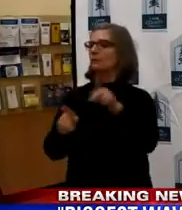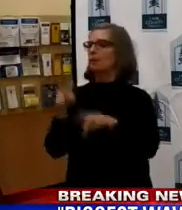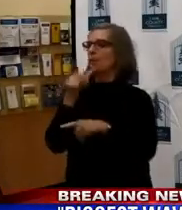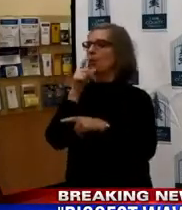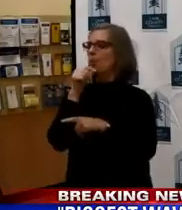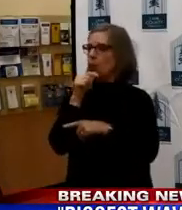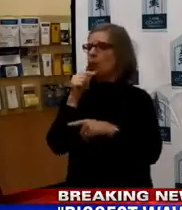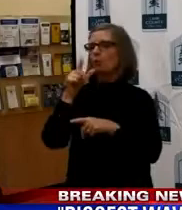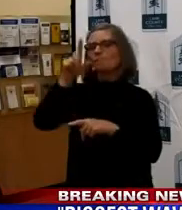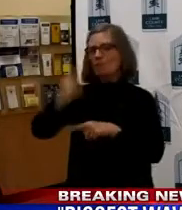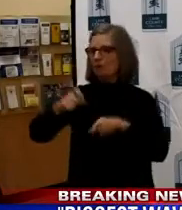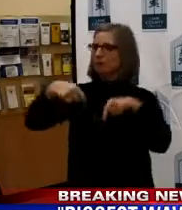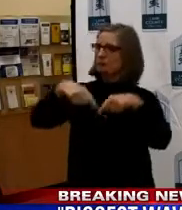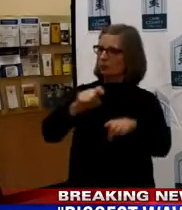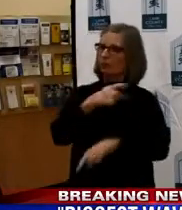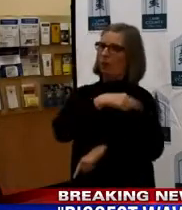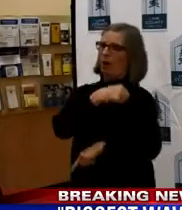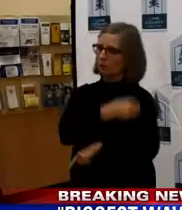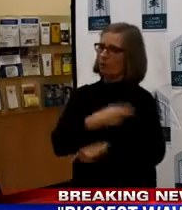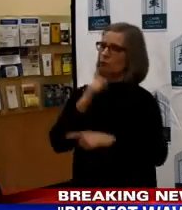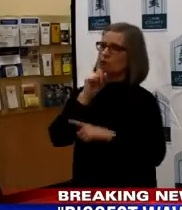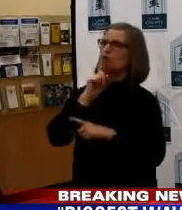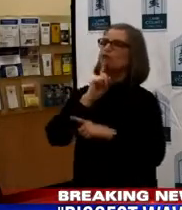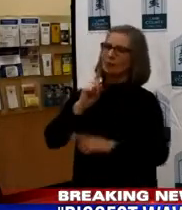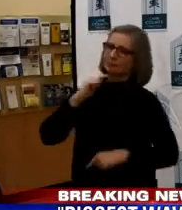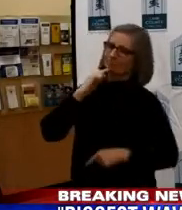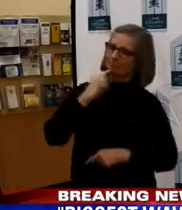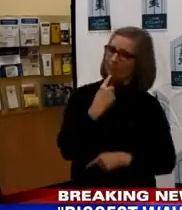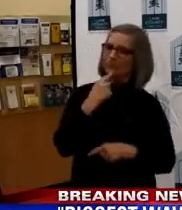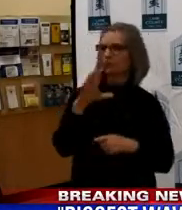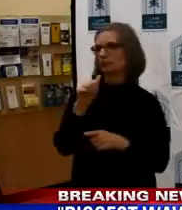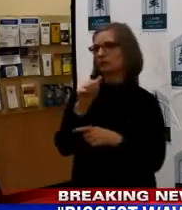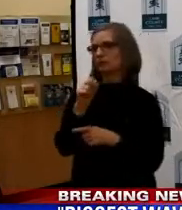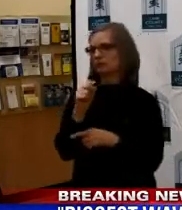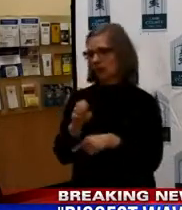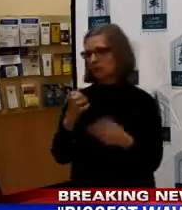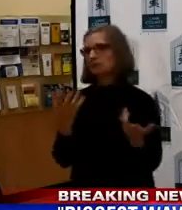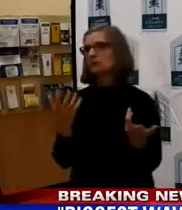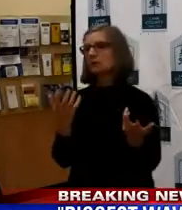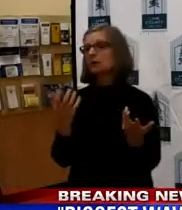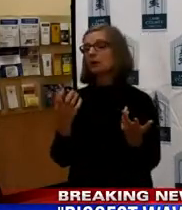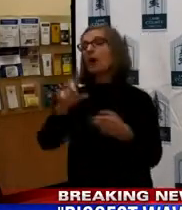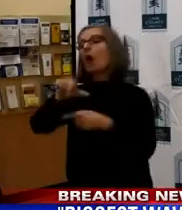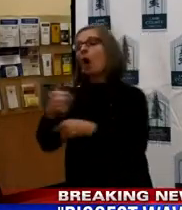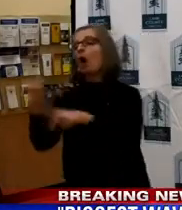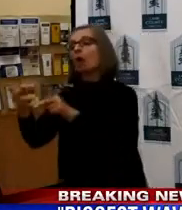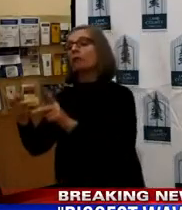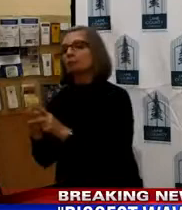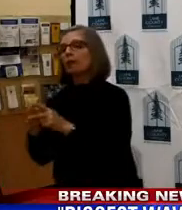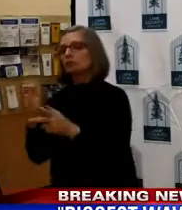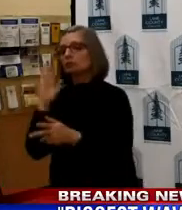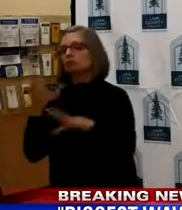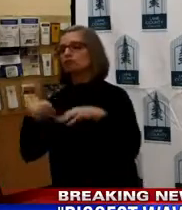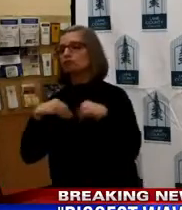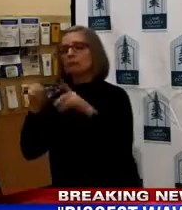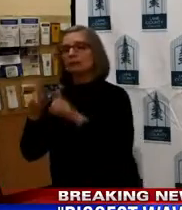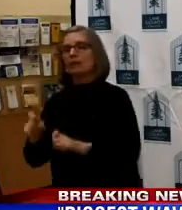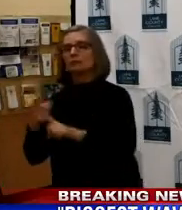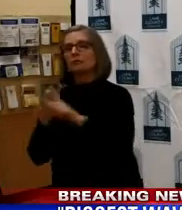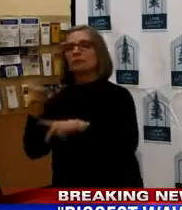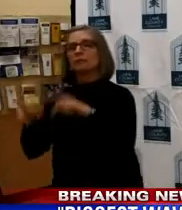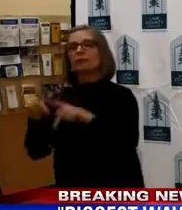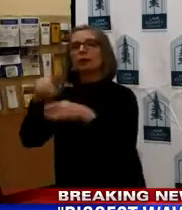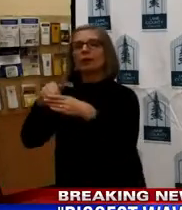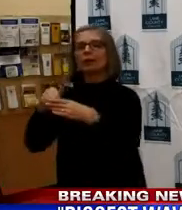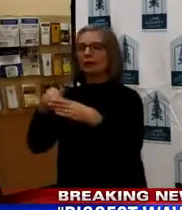are also taking tests from individuals who are in certain risk groups who might be experiencing symptoms, like individuals